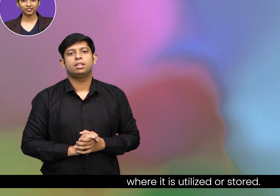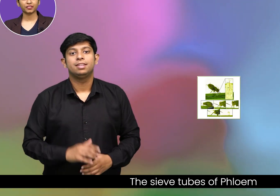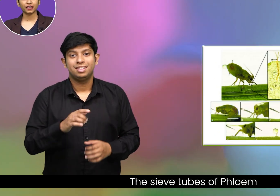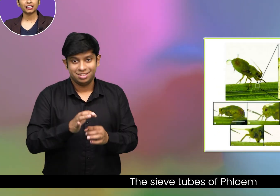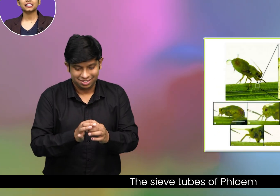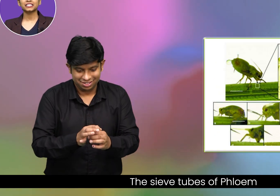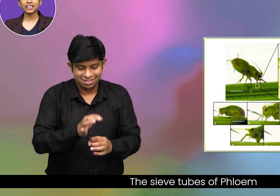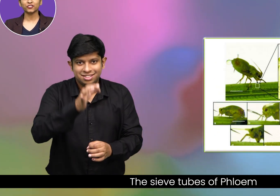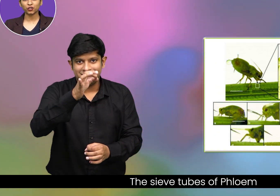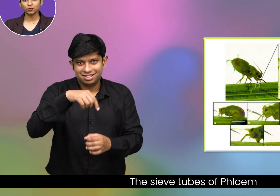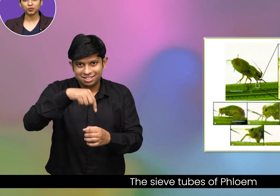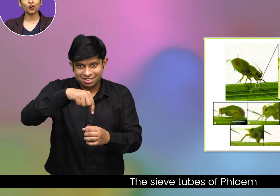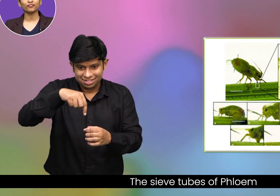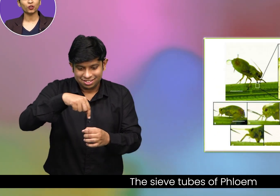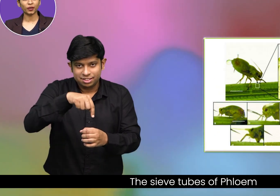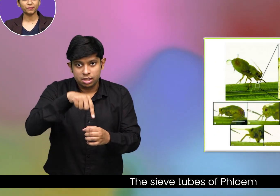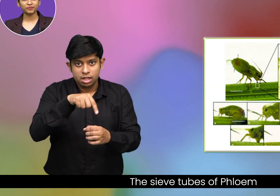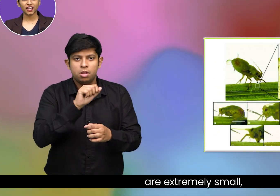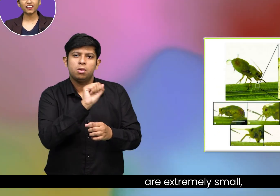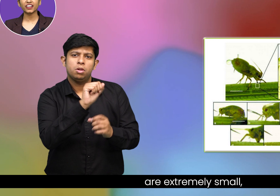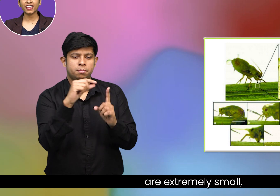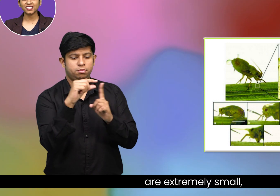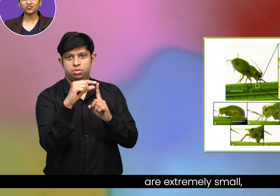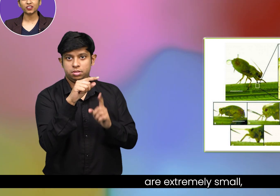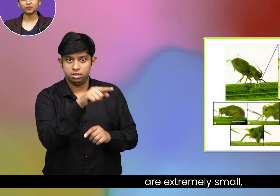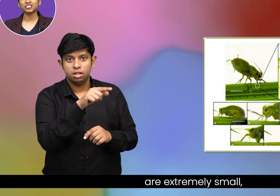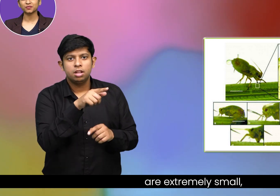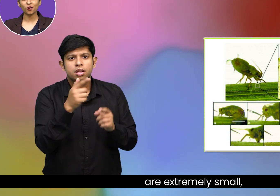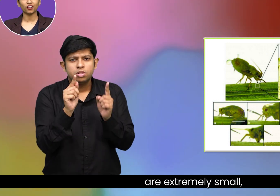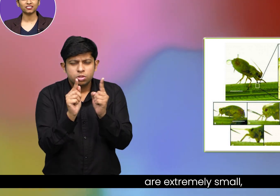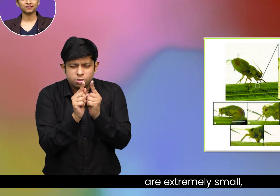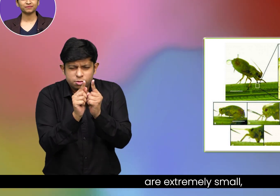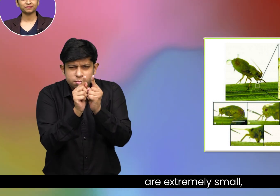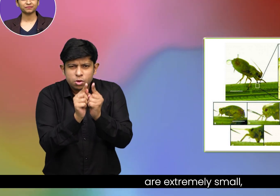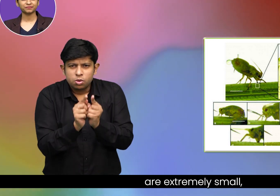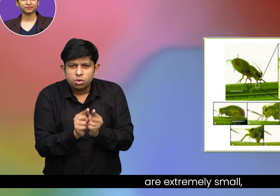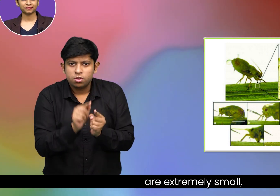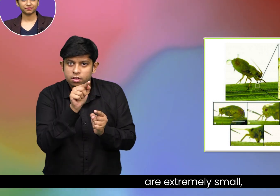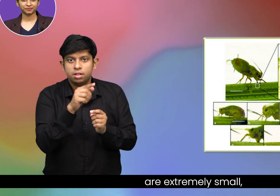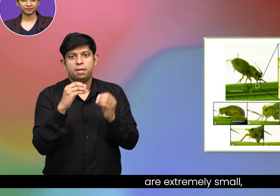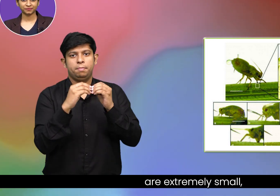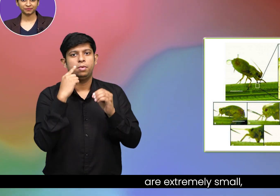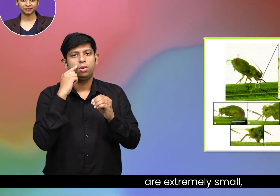stored. The sieve tubes of phloem are extremely small,